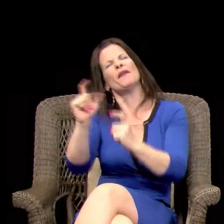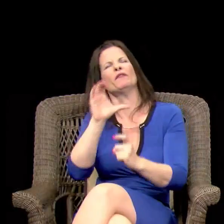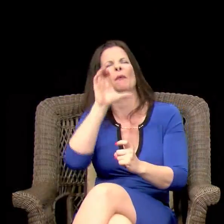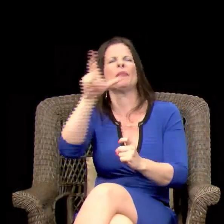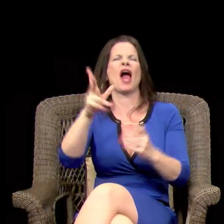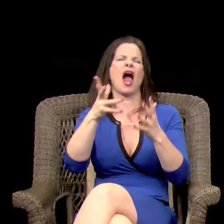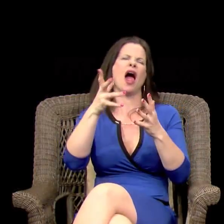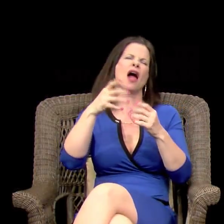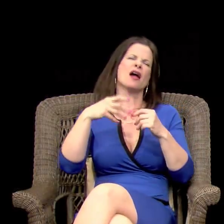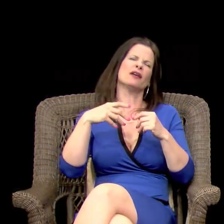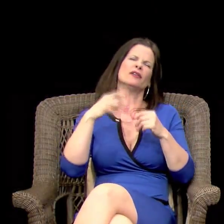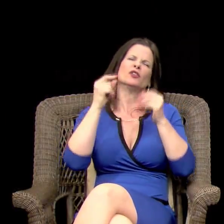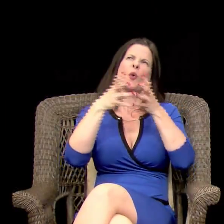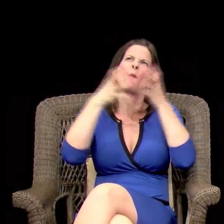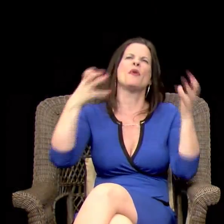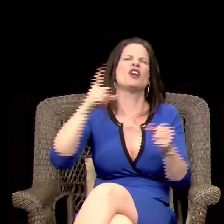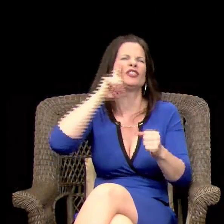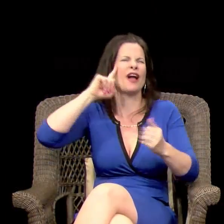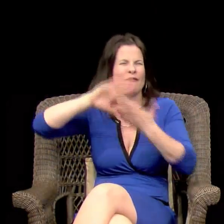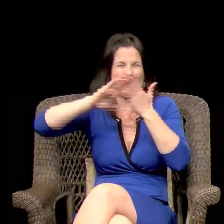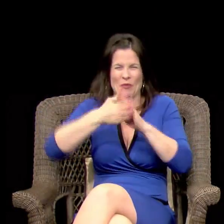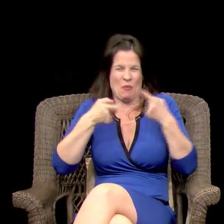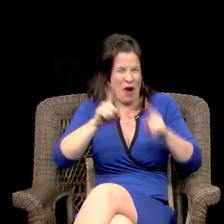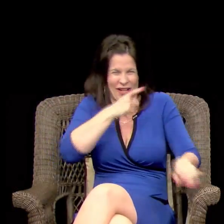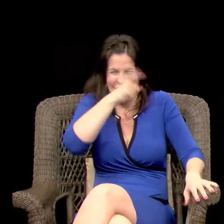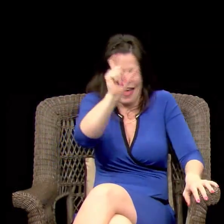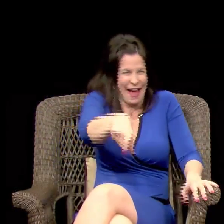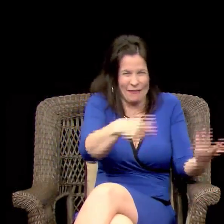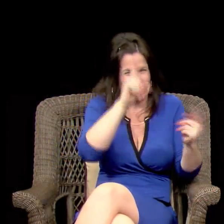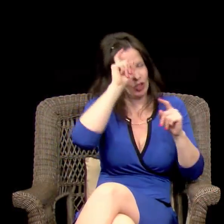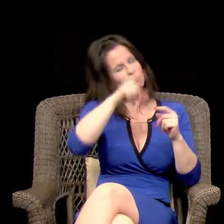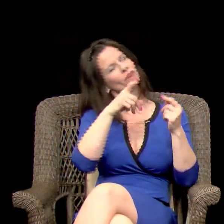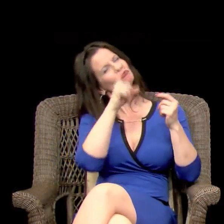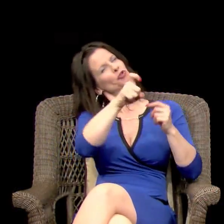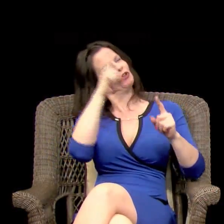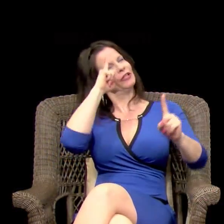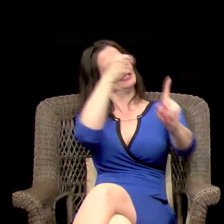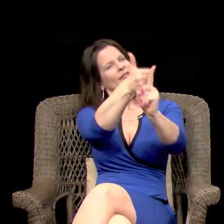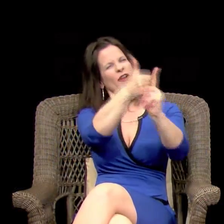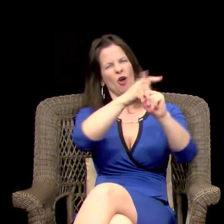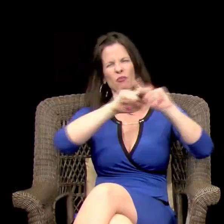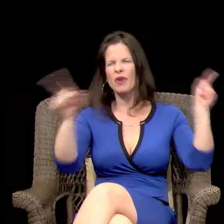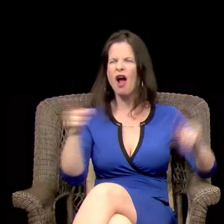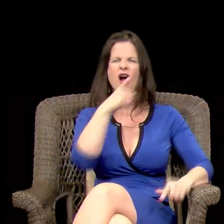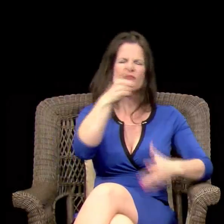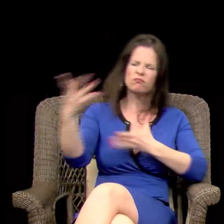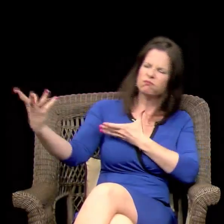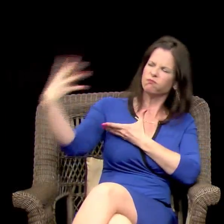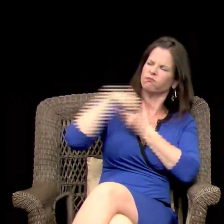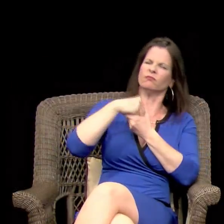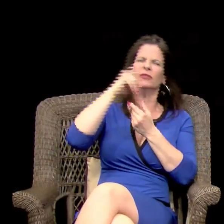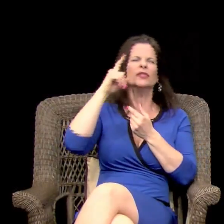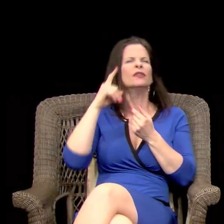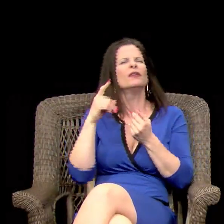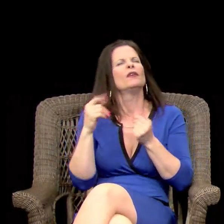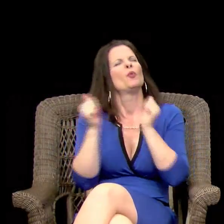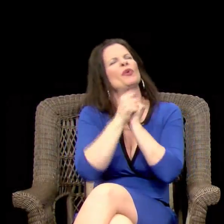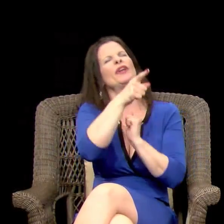because he gives so much back to the deaf community. He doesn't have to, but he has